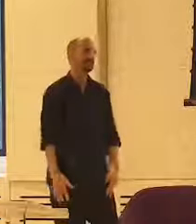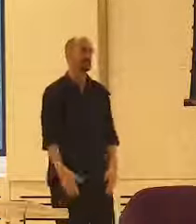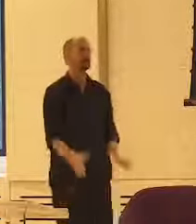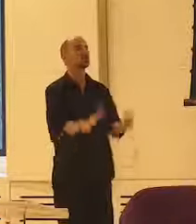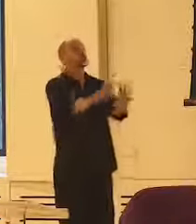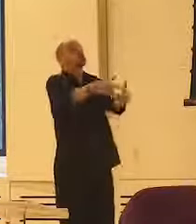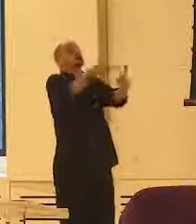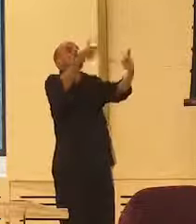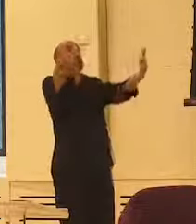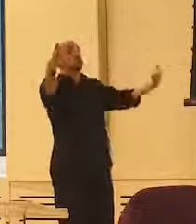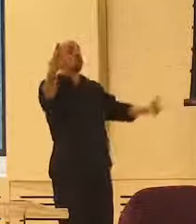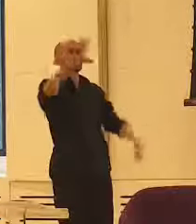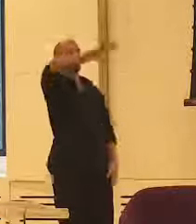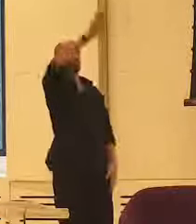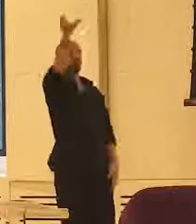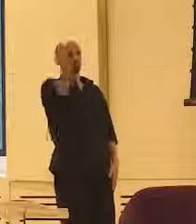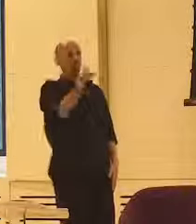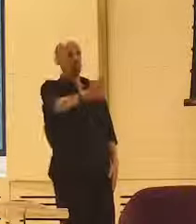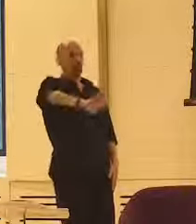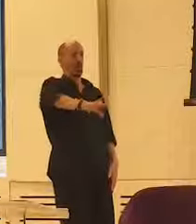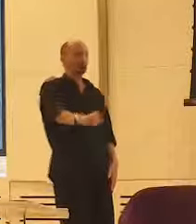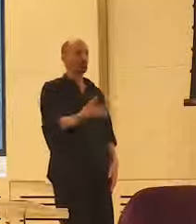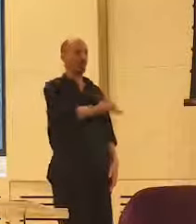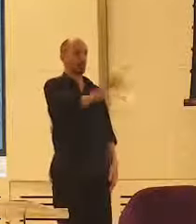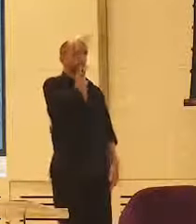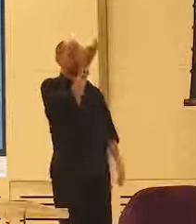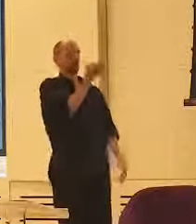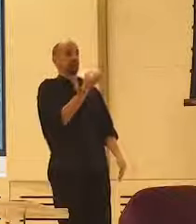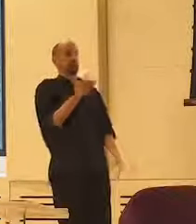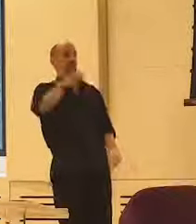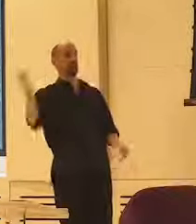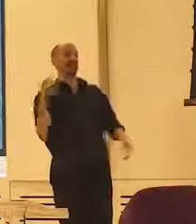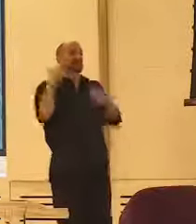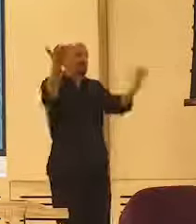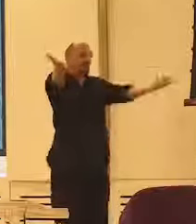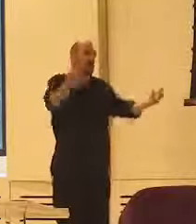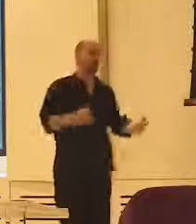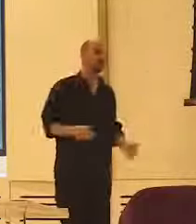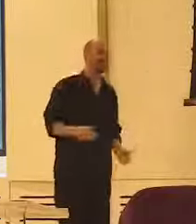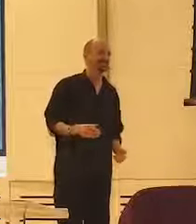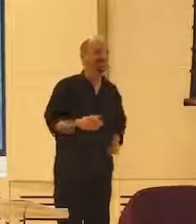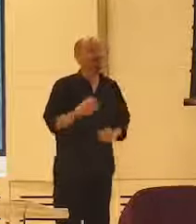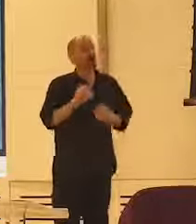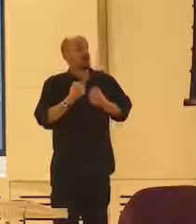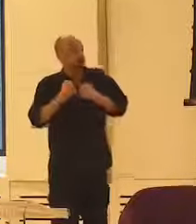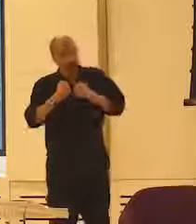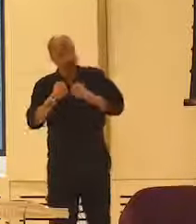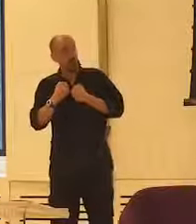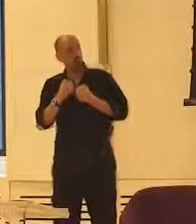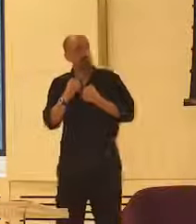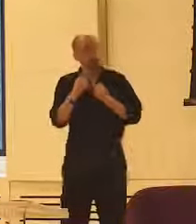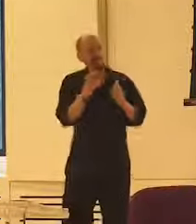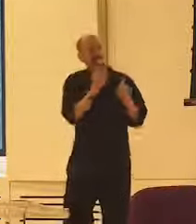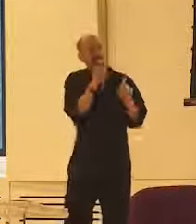I don't know the answer to that. It's such a massive question. It hasn't got an